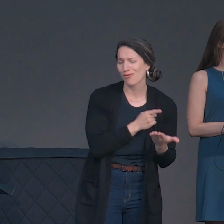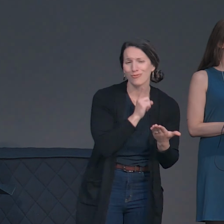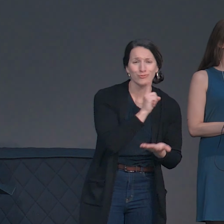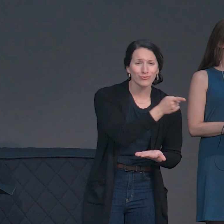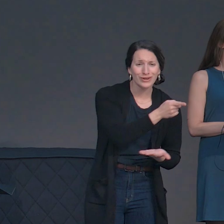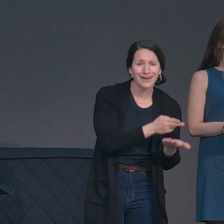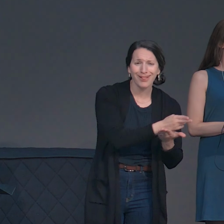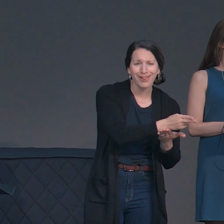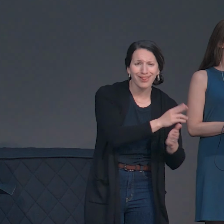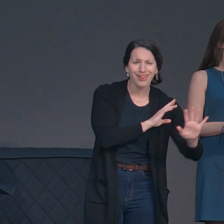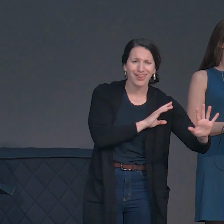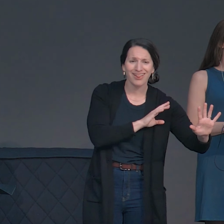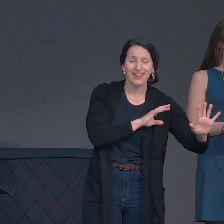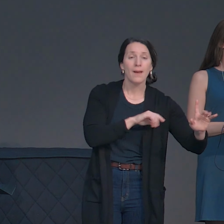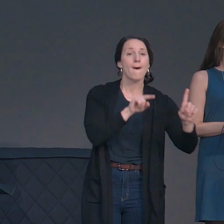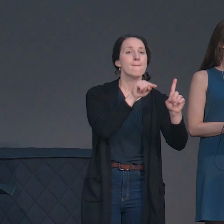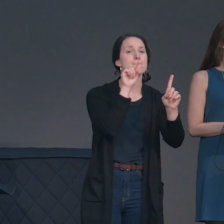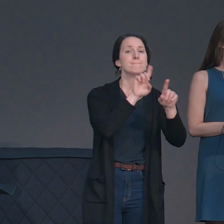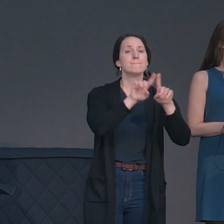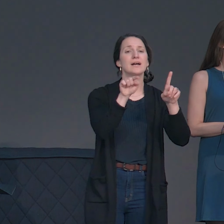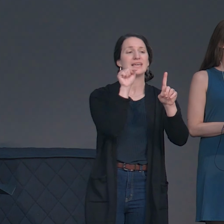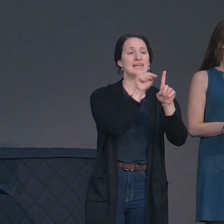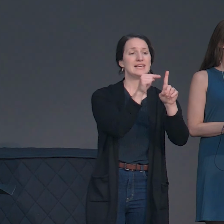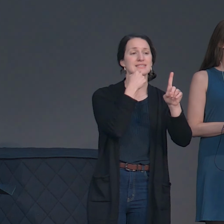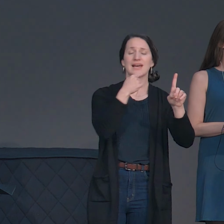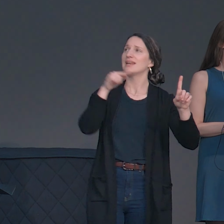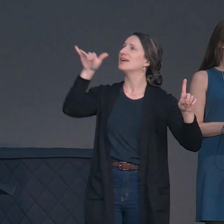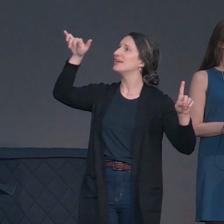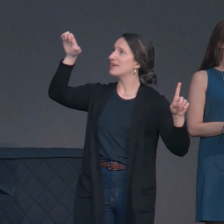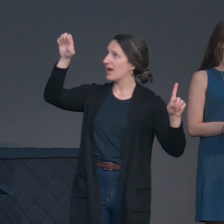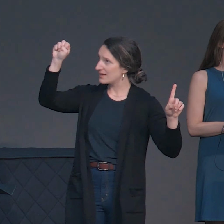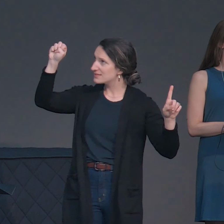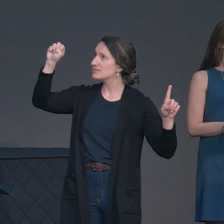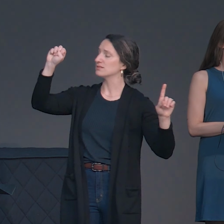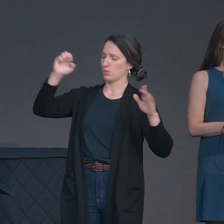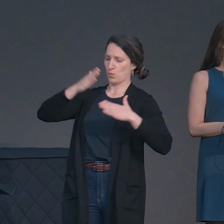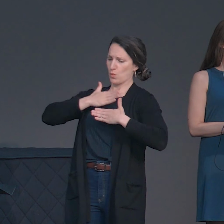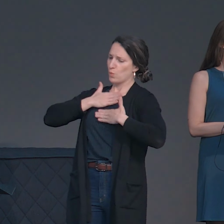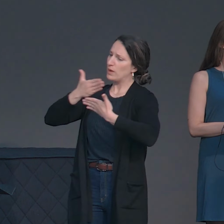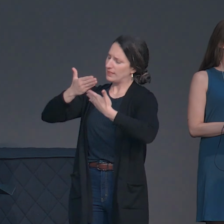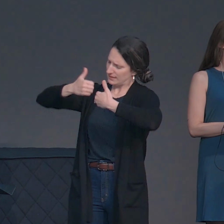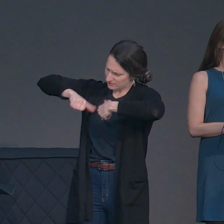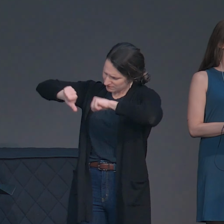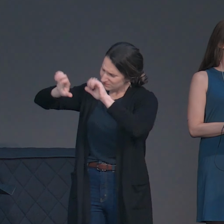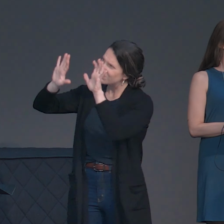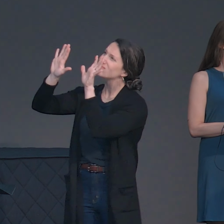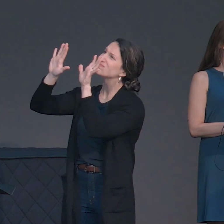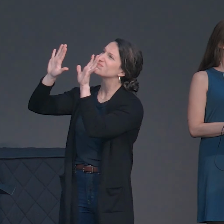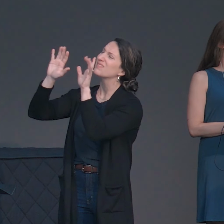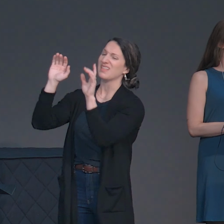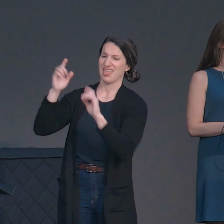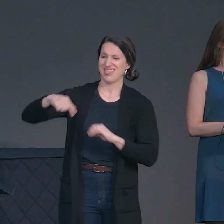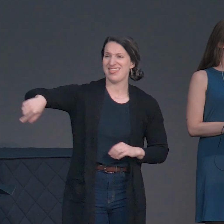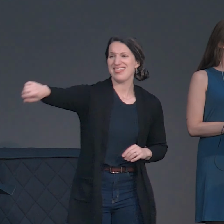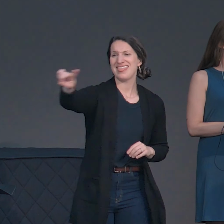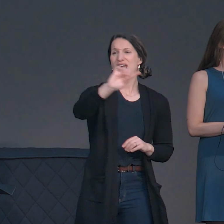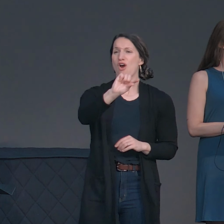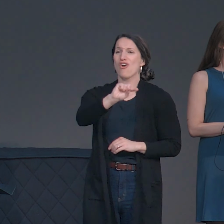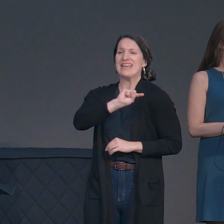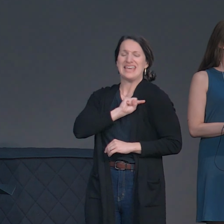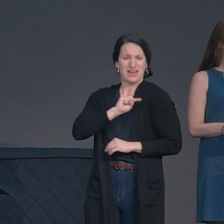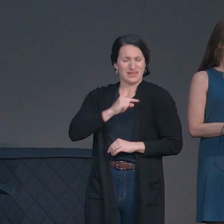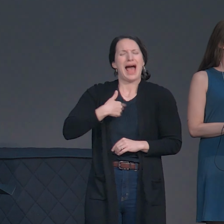He looked to the Father and said, yes. Yes, I will bear the weight of their guilt. Yes,